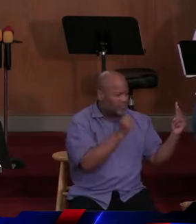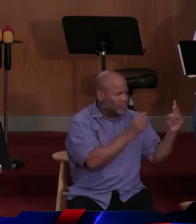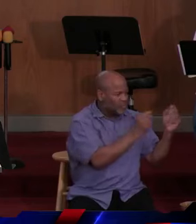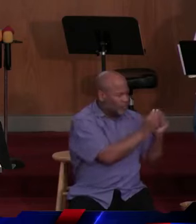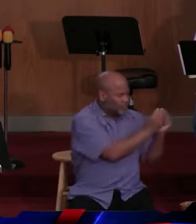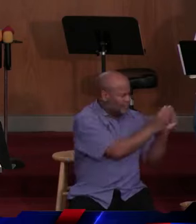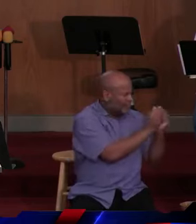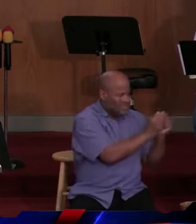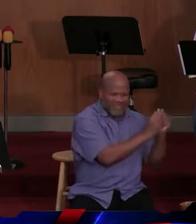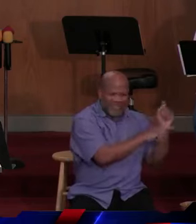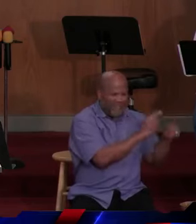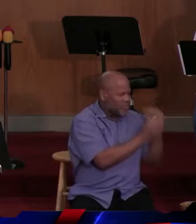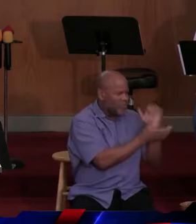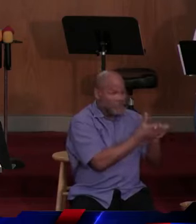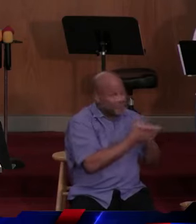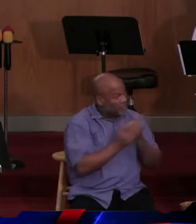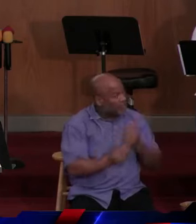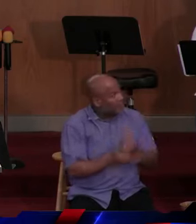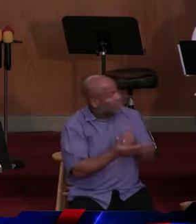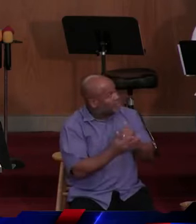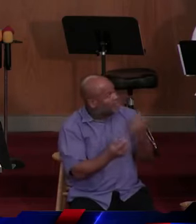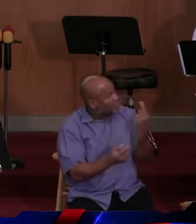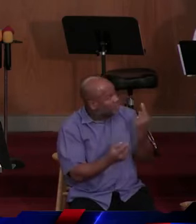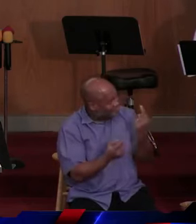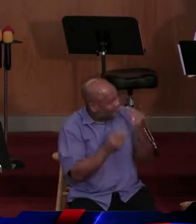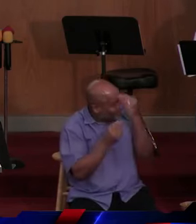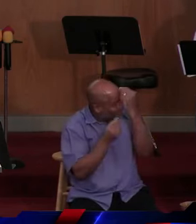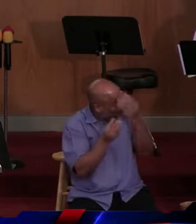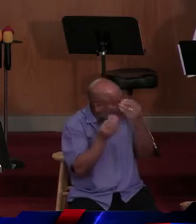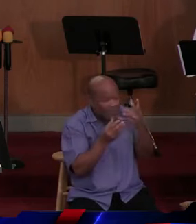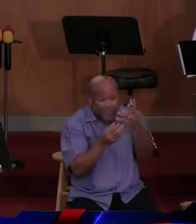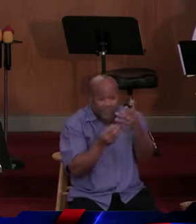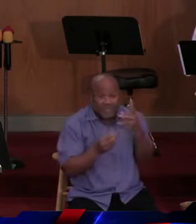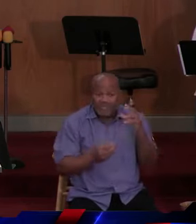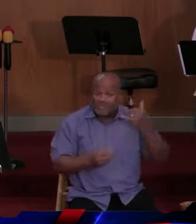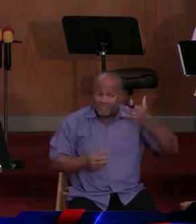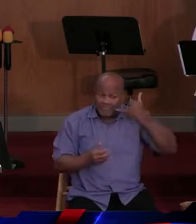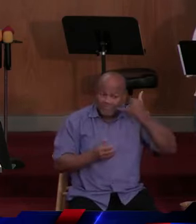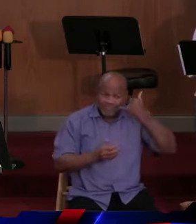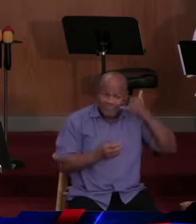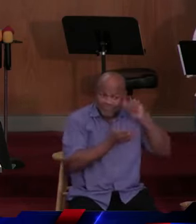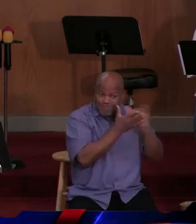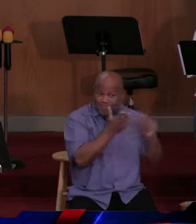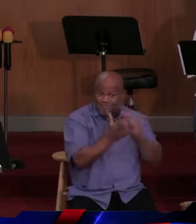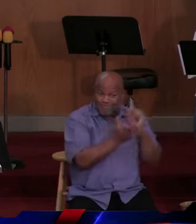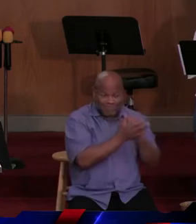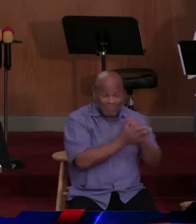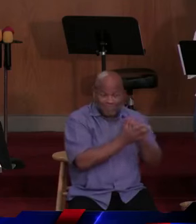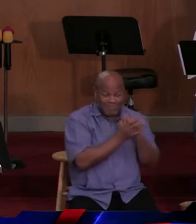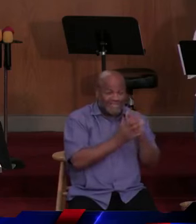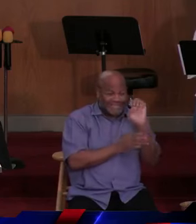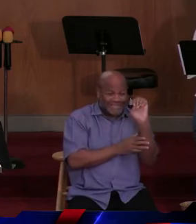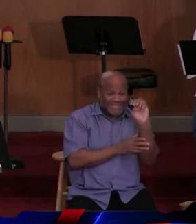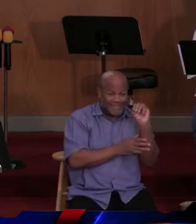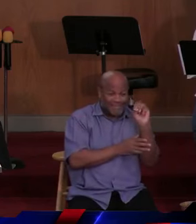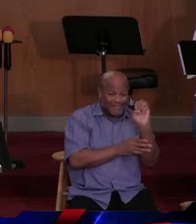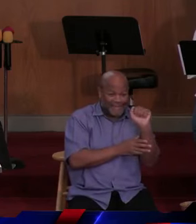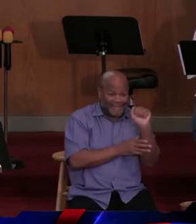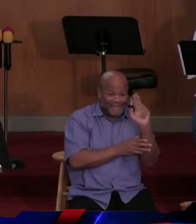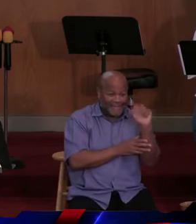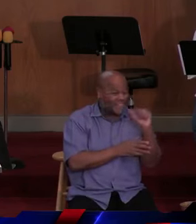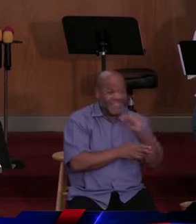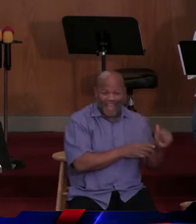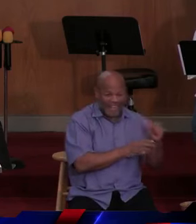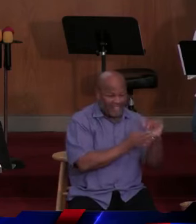wife. I'm trying to help you, somebody. Wasn't no cell phones in Emmaus. Come on, somebody. But that's just